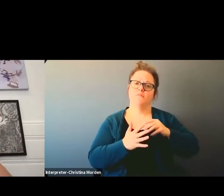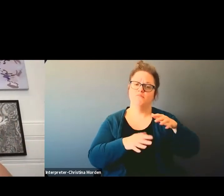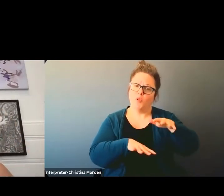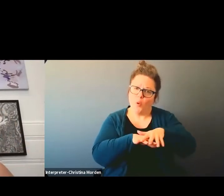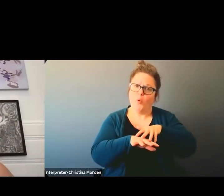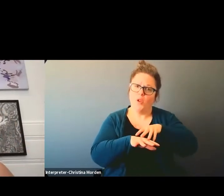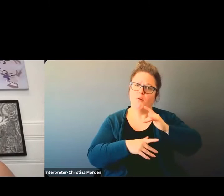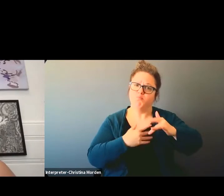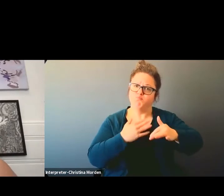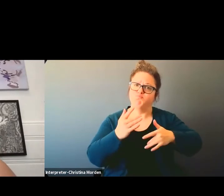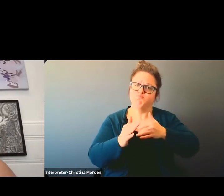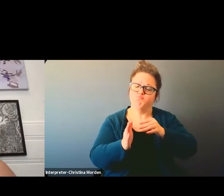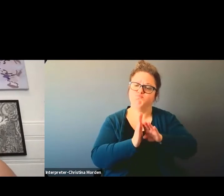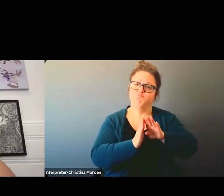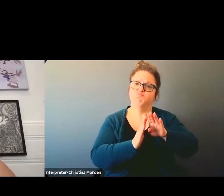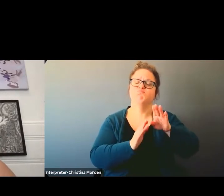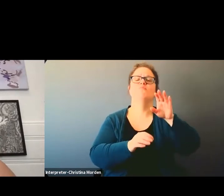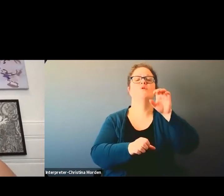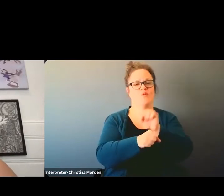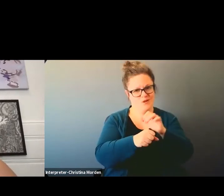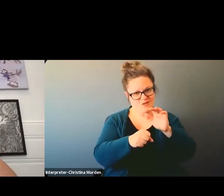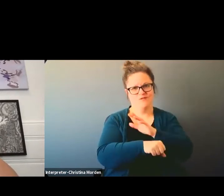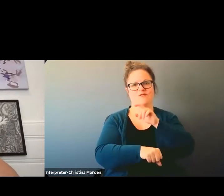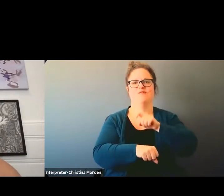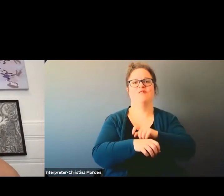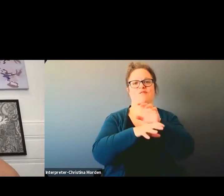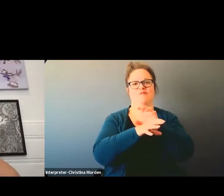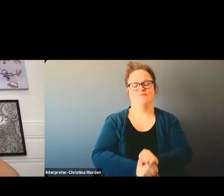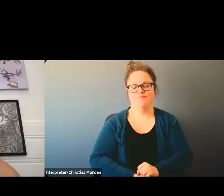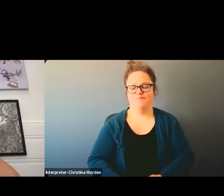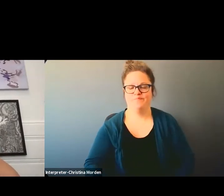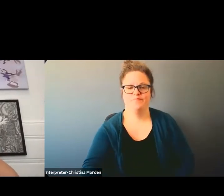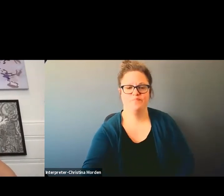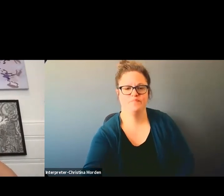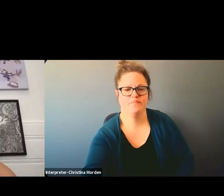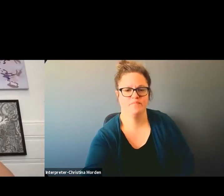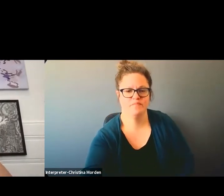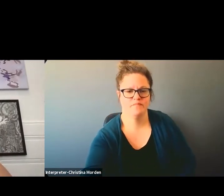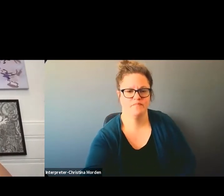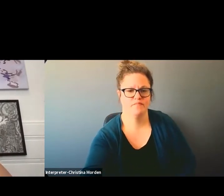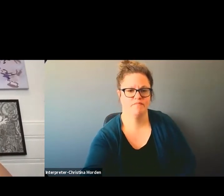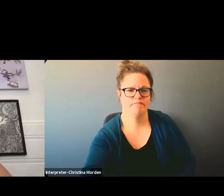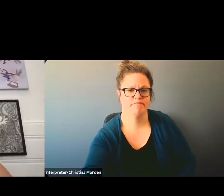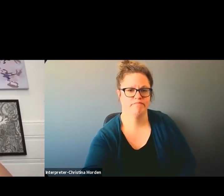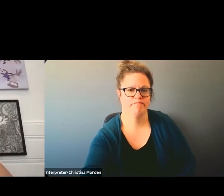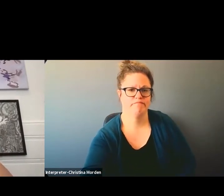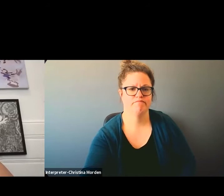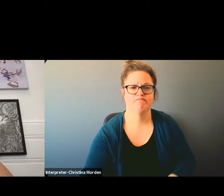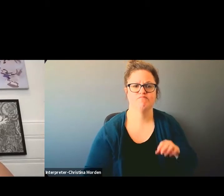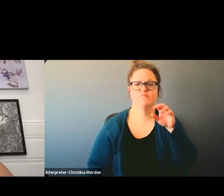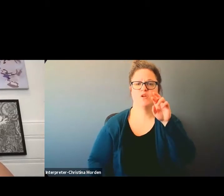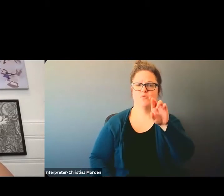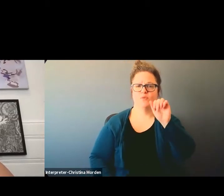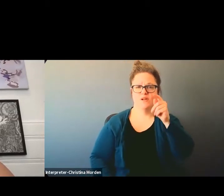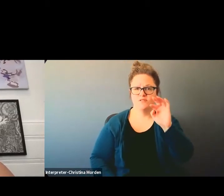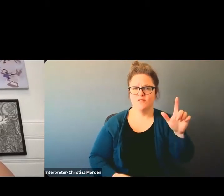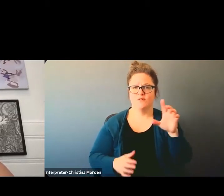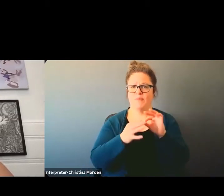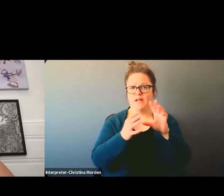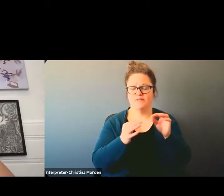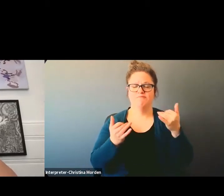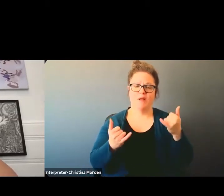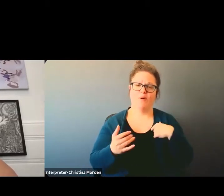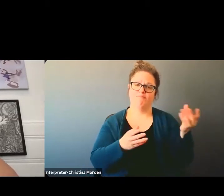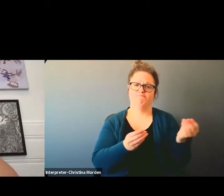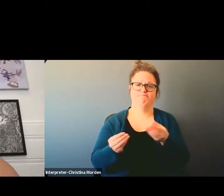my full-time hours. So now, along with working at AANM, as Rachel mentioned, I am the liaison